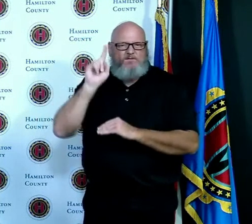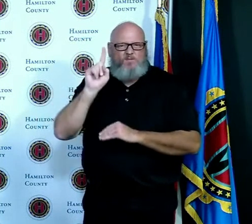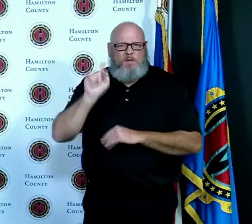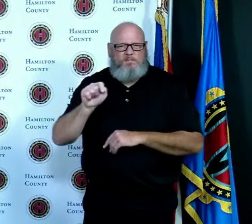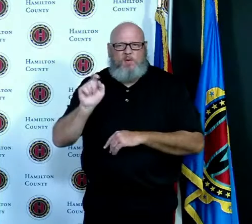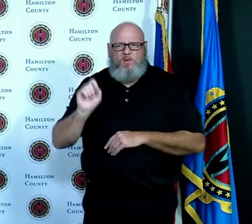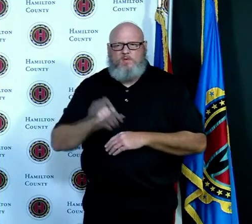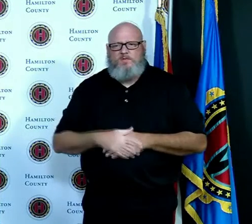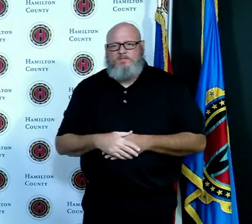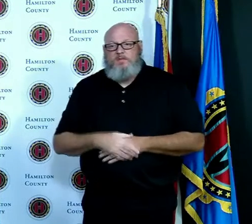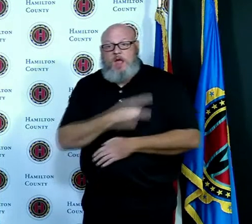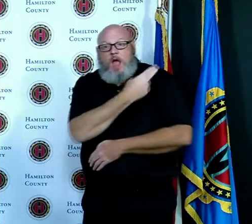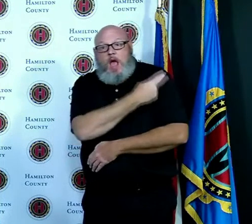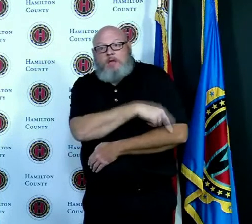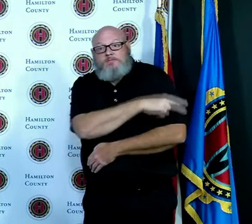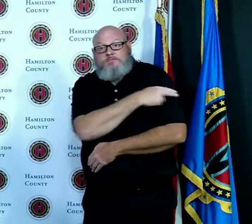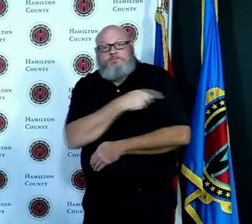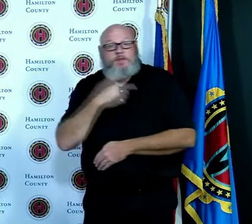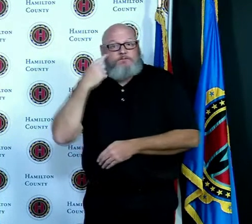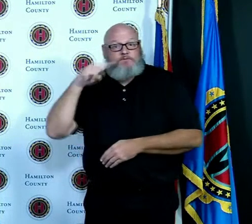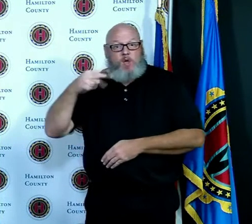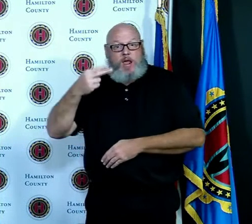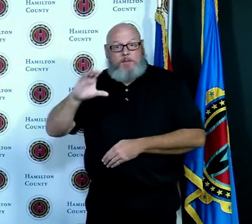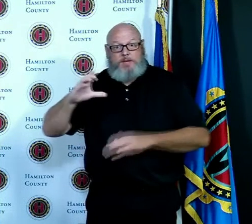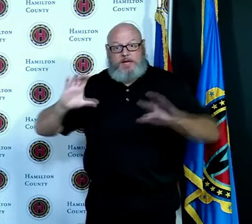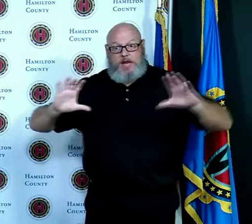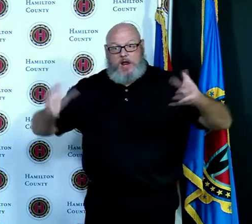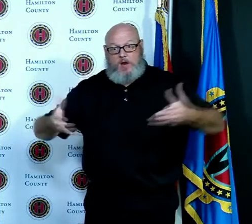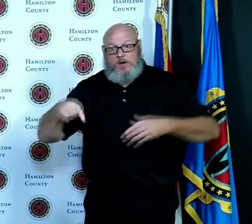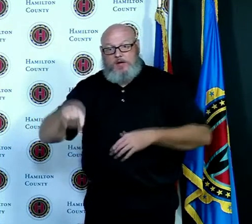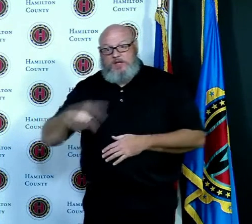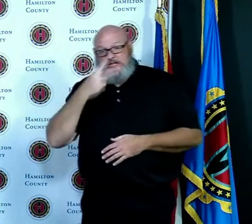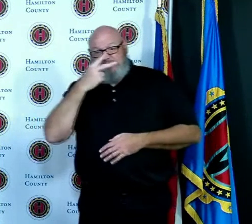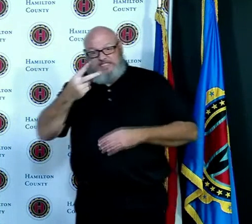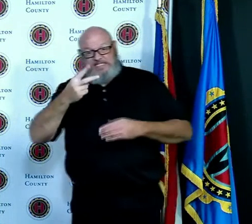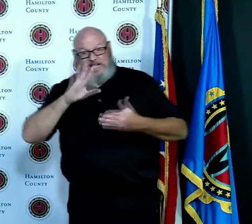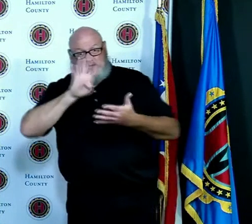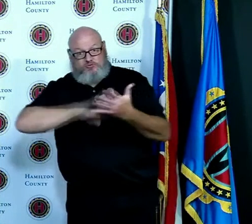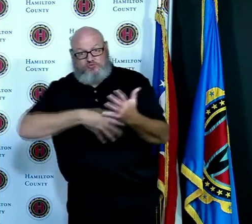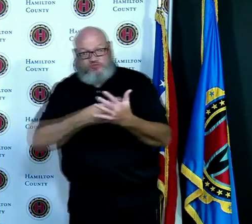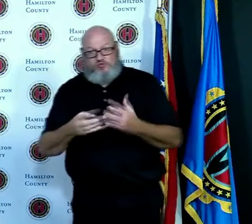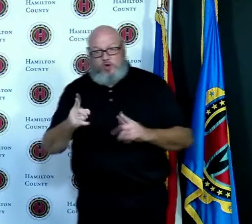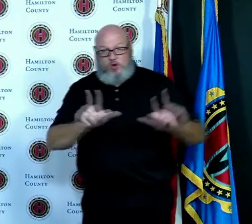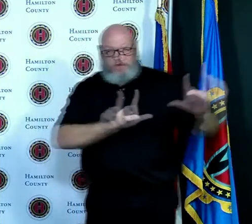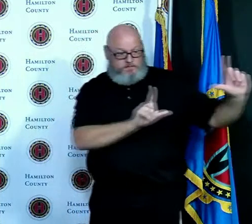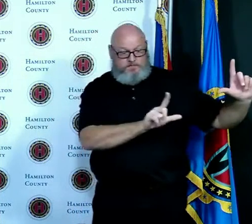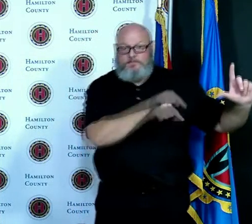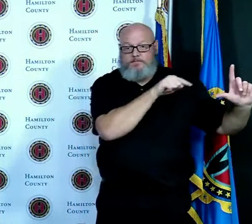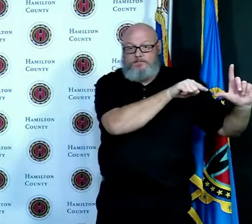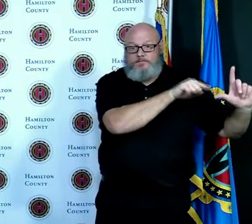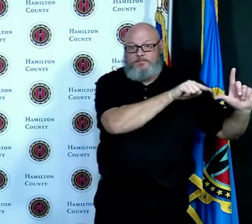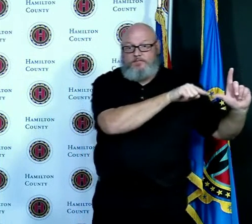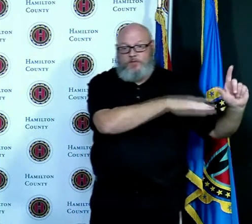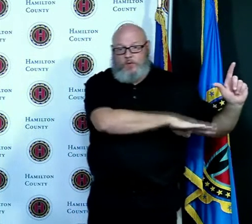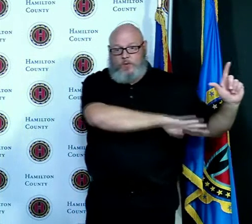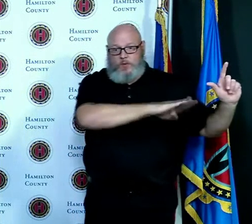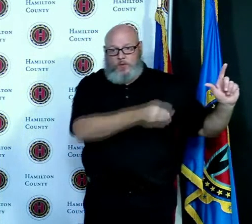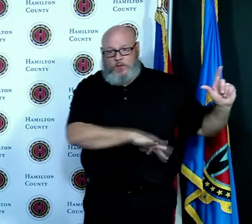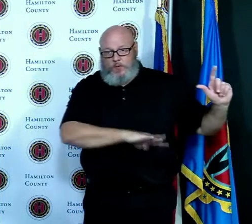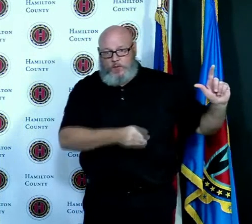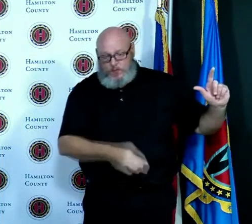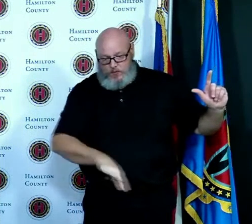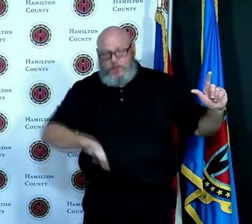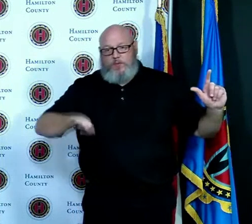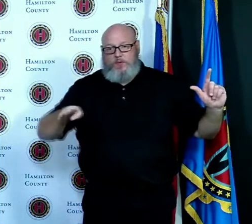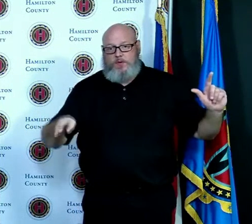for Hamilton County residents, which is the top graph, you can see some increases in the number of hospitalizations. It's not very